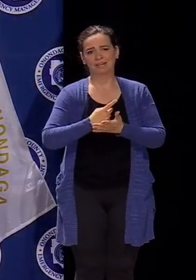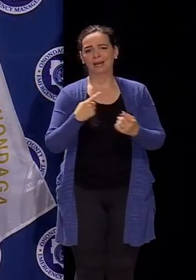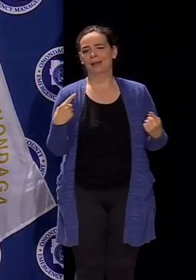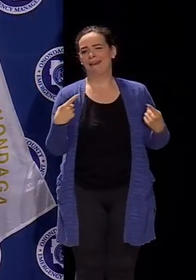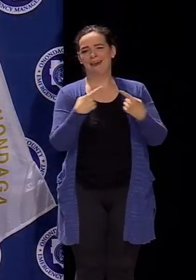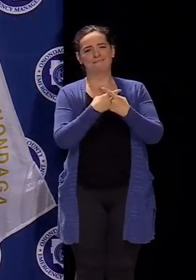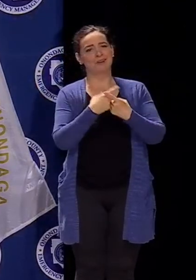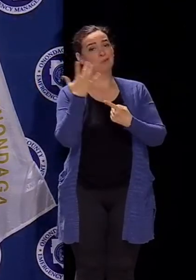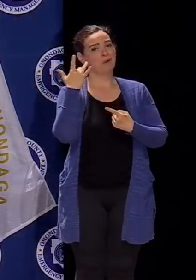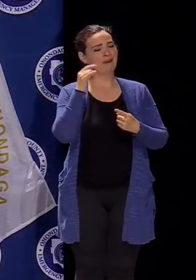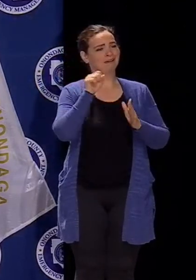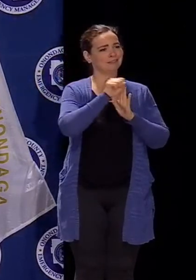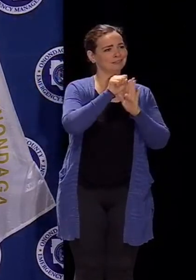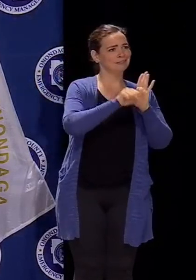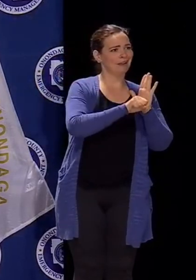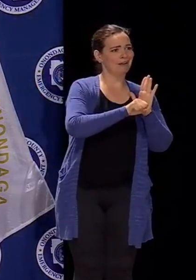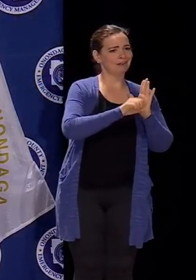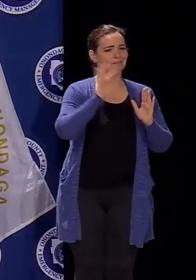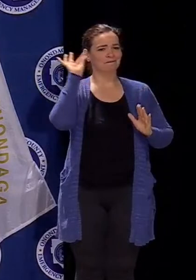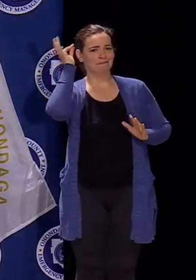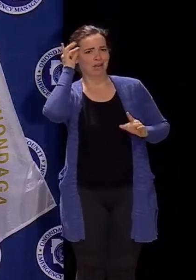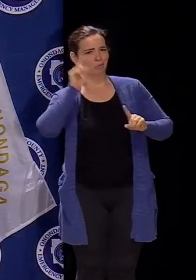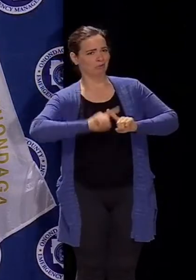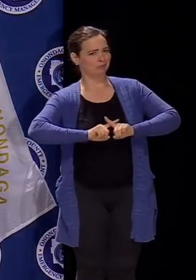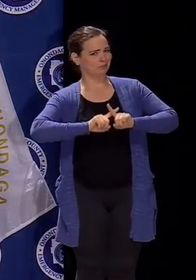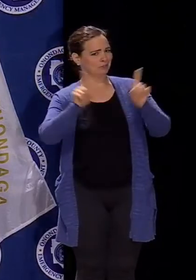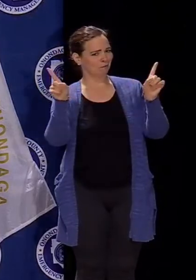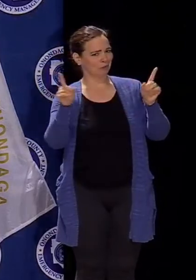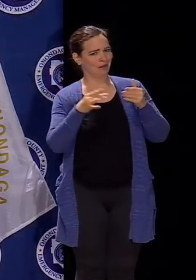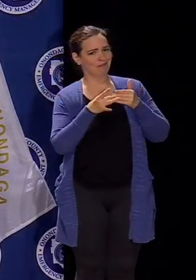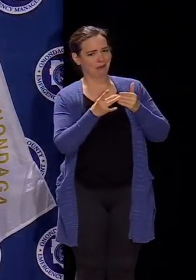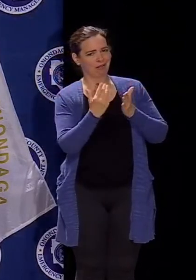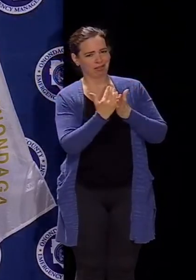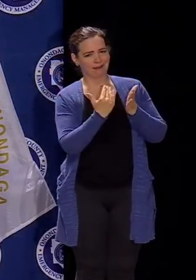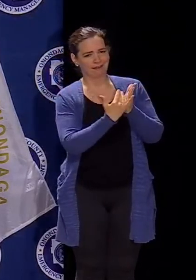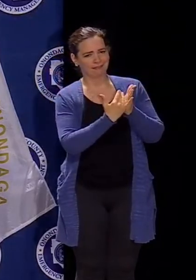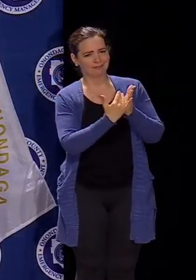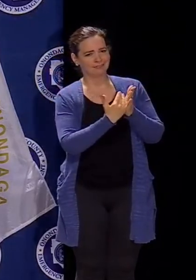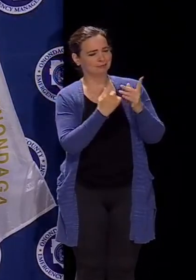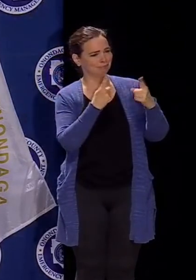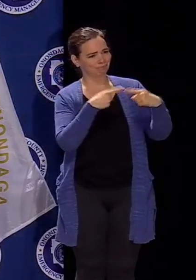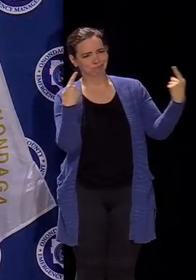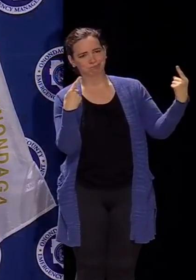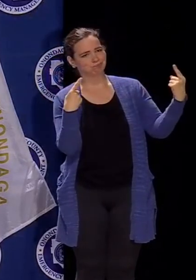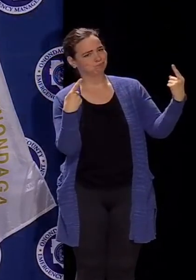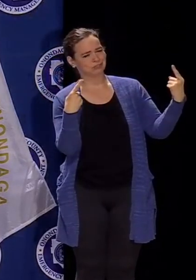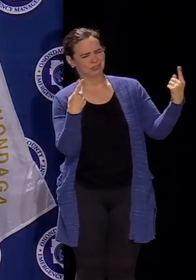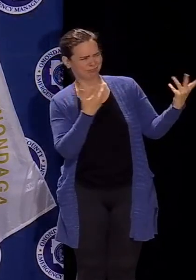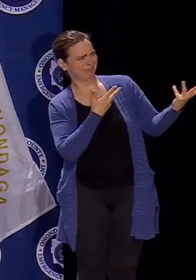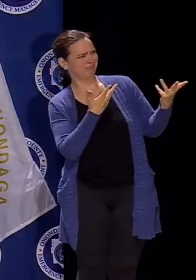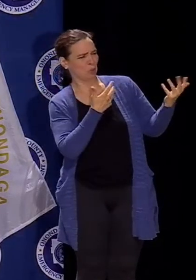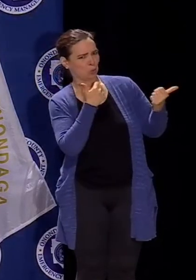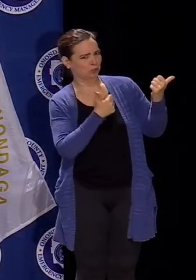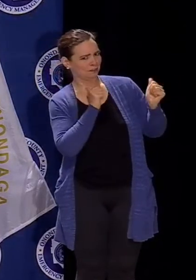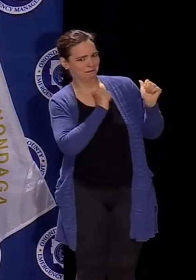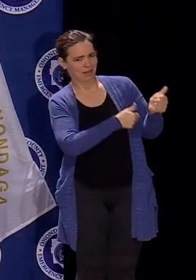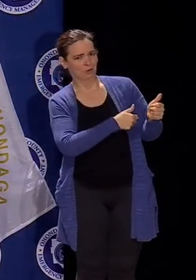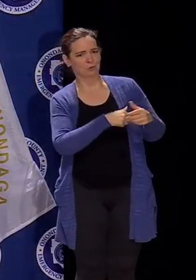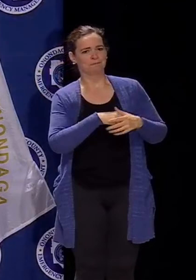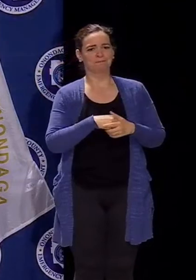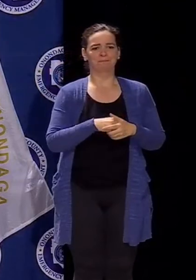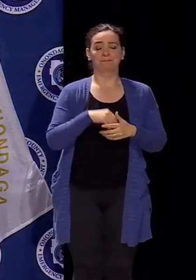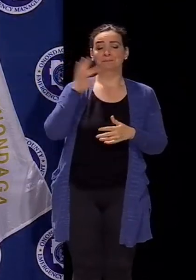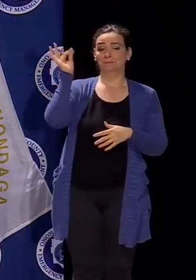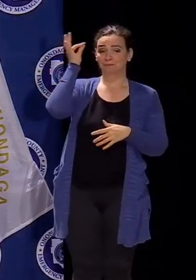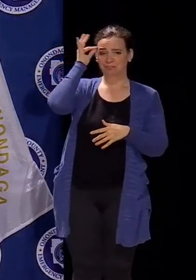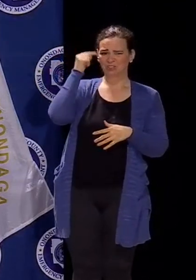which I believe some people in the community are probably just taking the federal government guidance, which is just you're open, and then the state